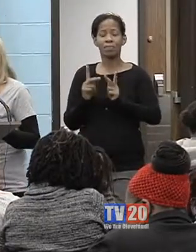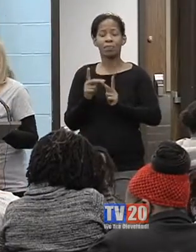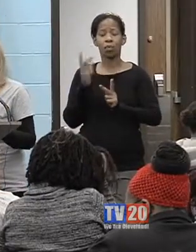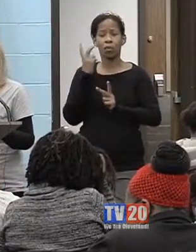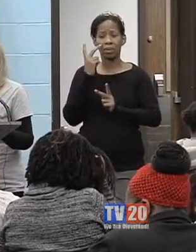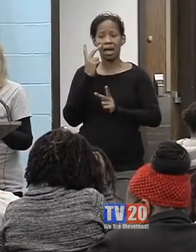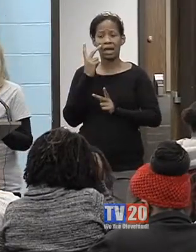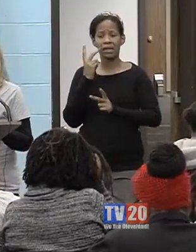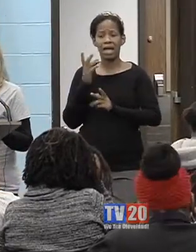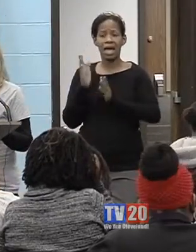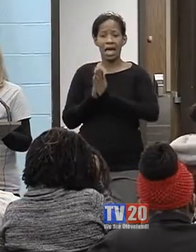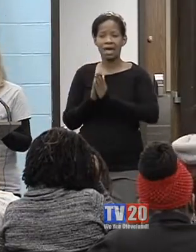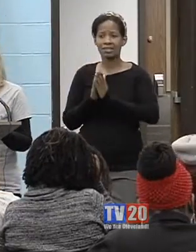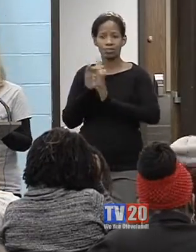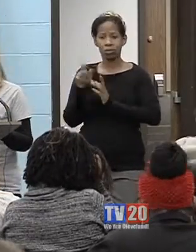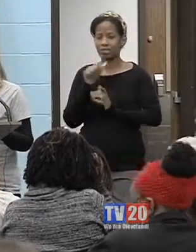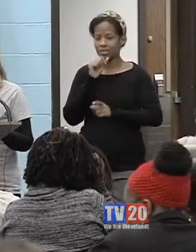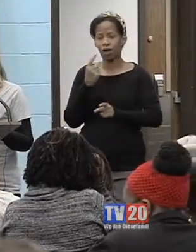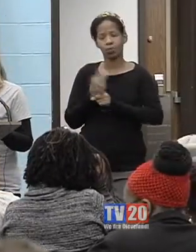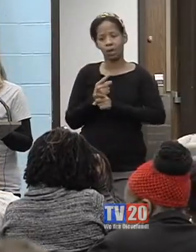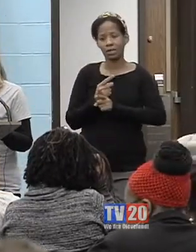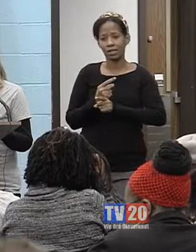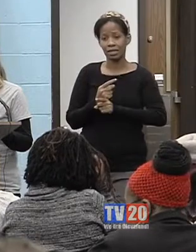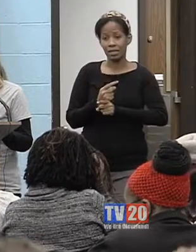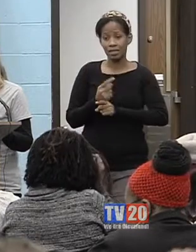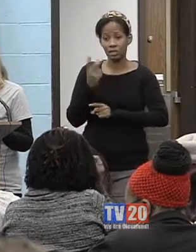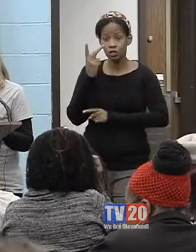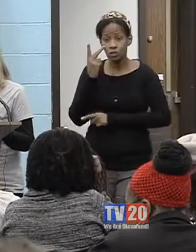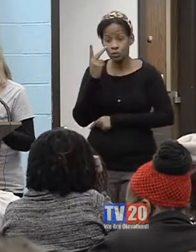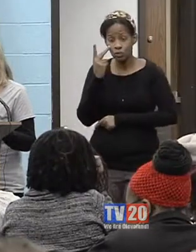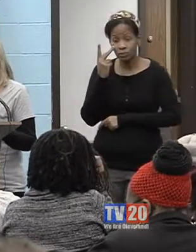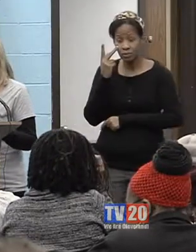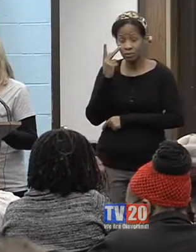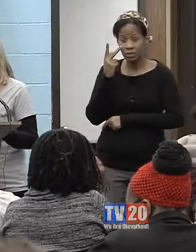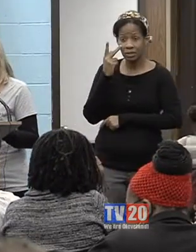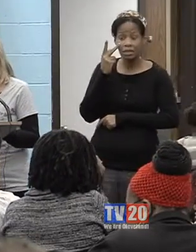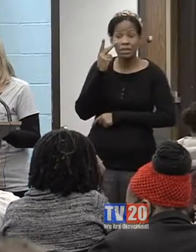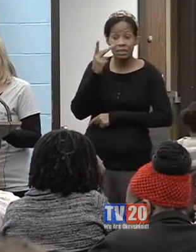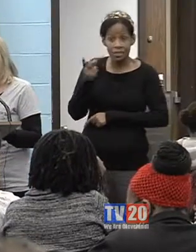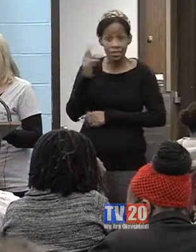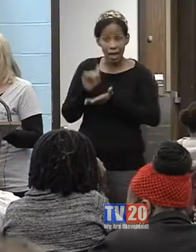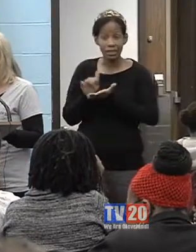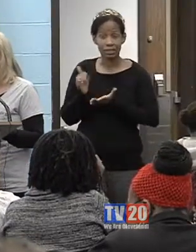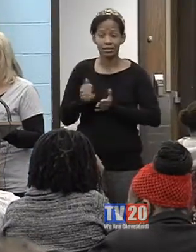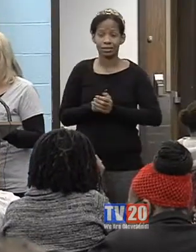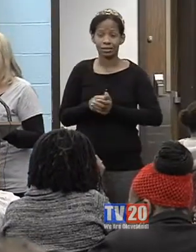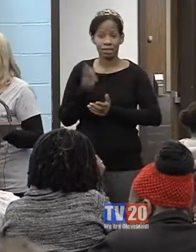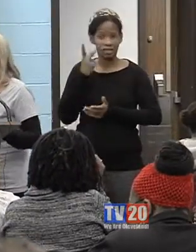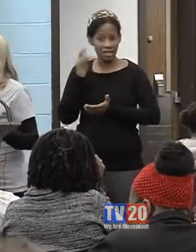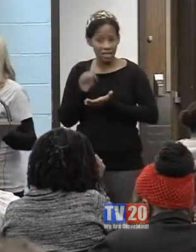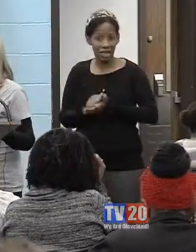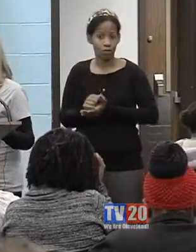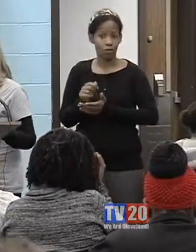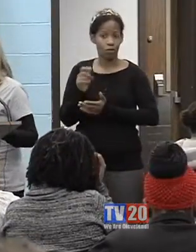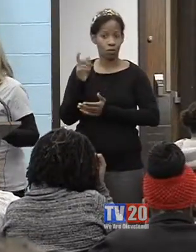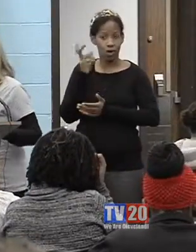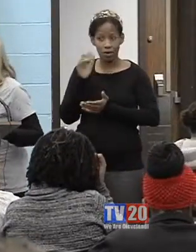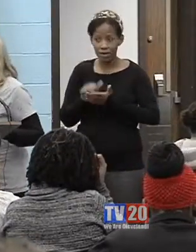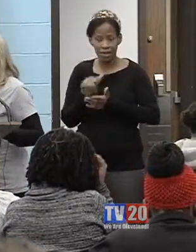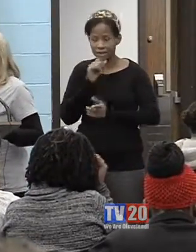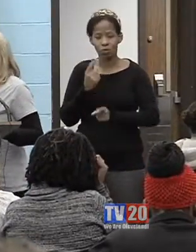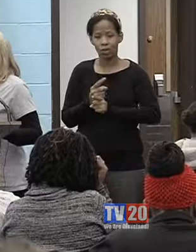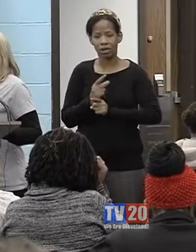That's a different C. That's a different C. Because they didn't hear it. If it was, you could hear it, they're seeing it by hearing it. So there's a different C.